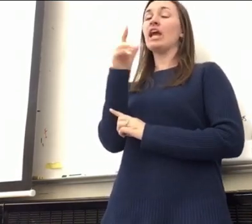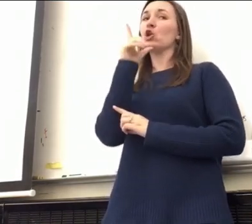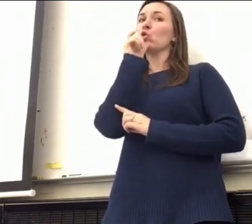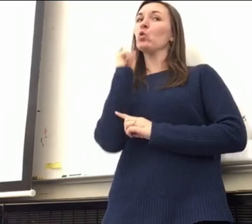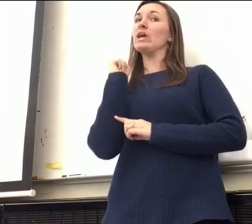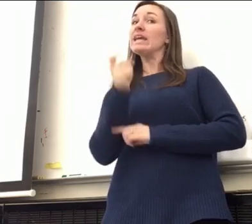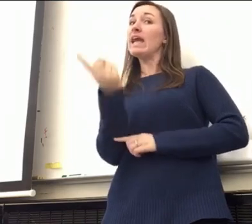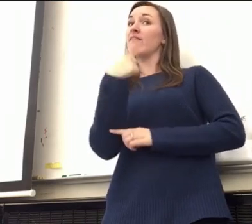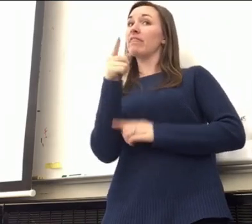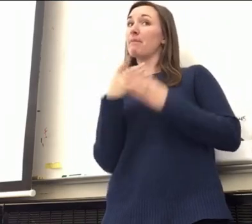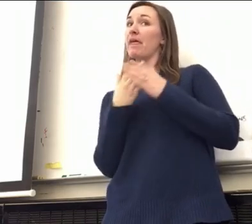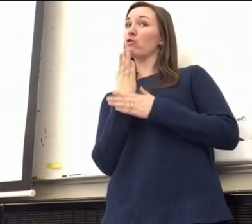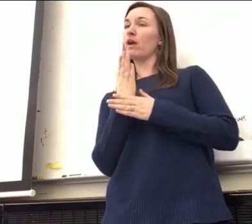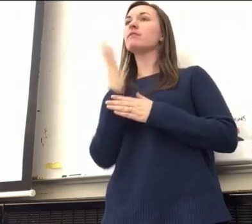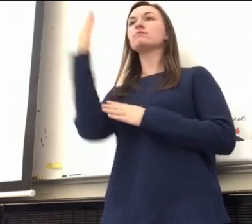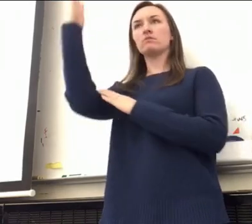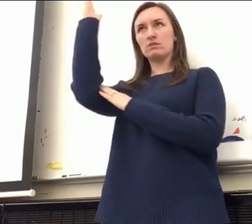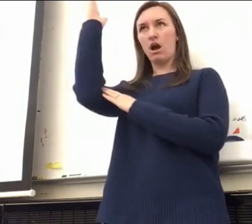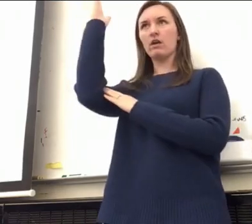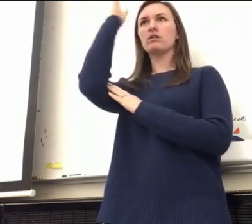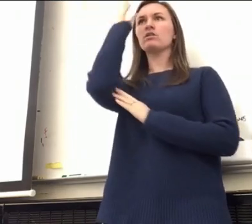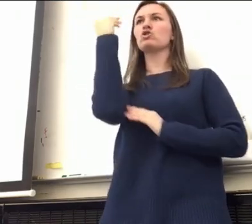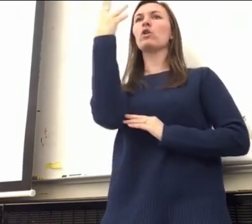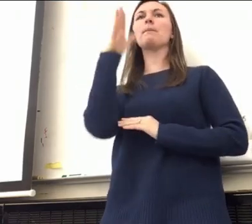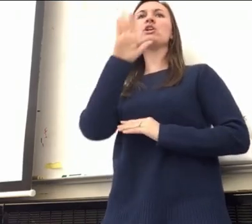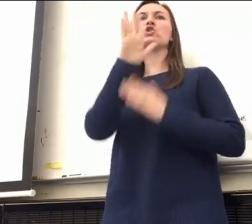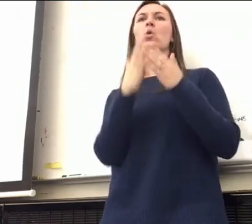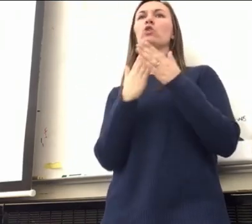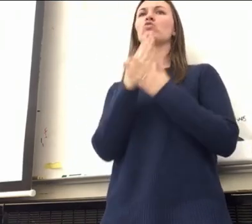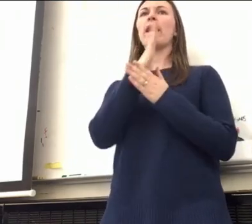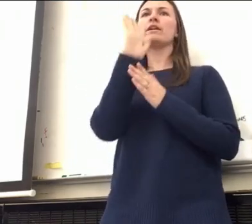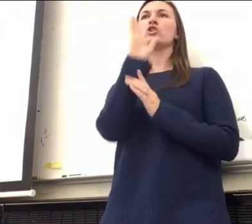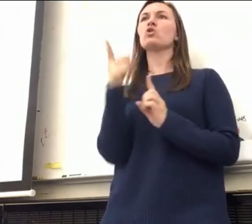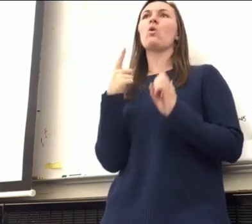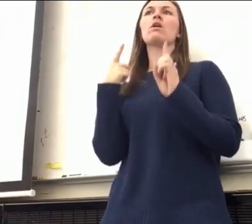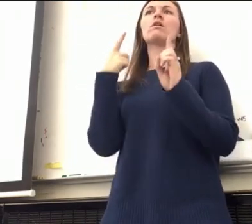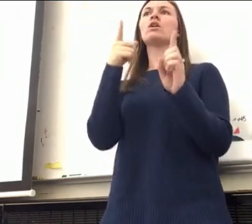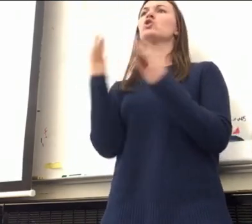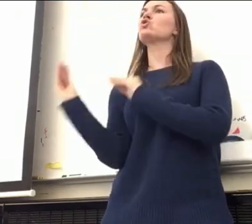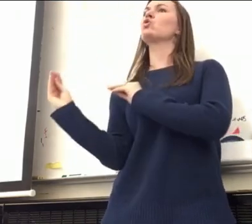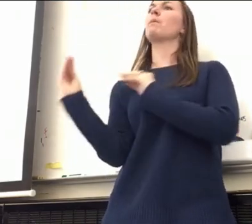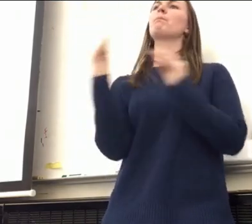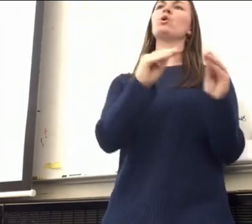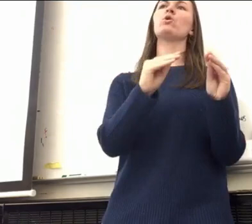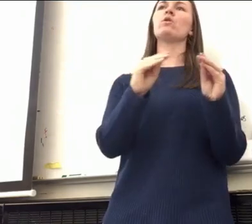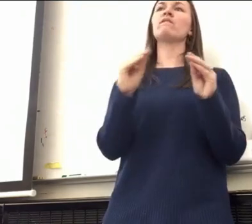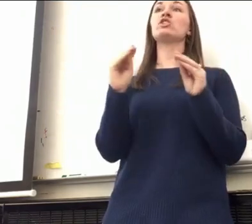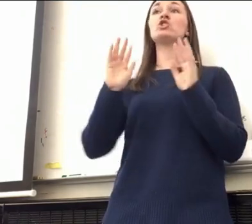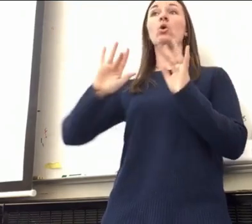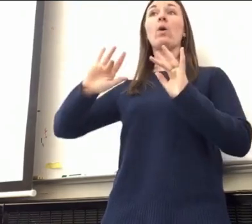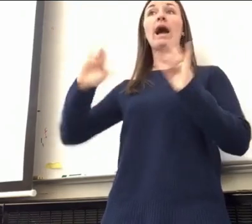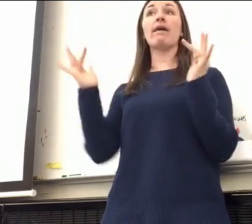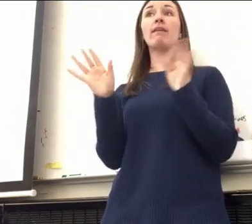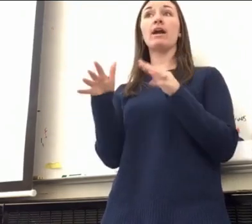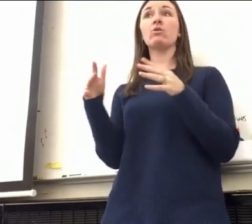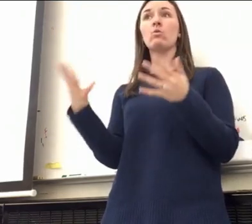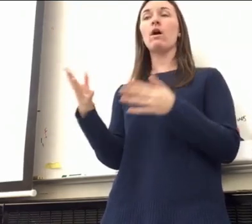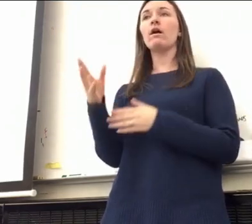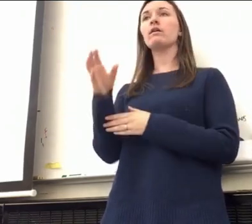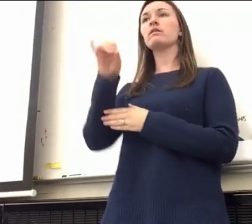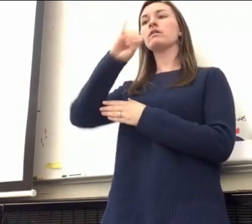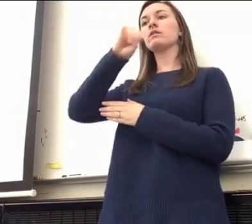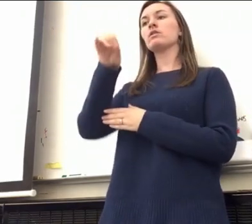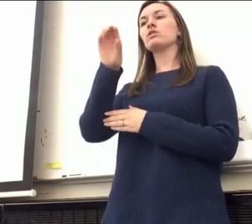destiny? God, exactly. So what you need to star on this, if you will highlight John